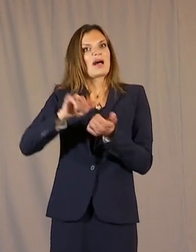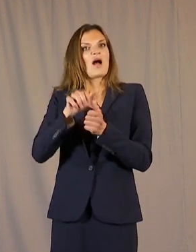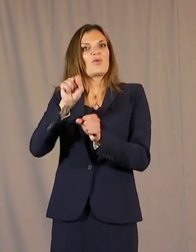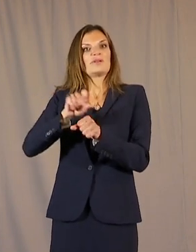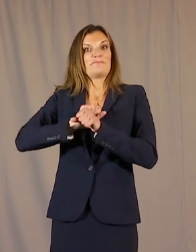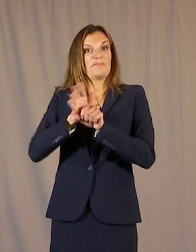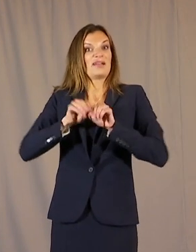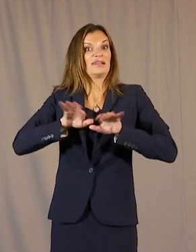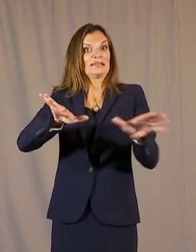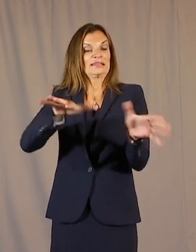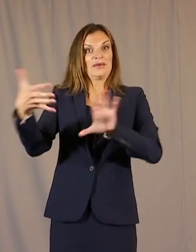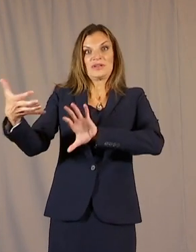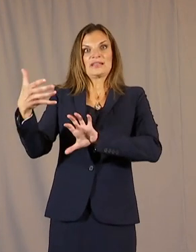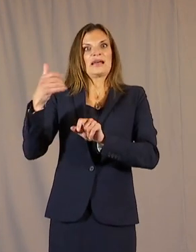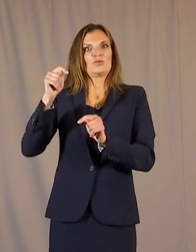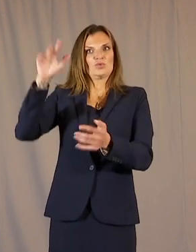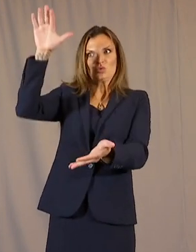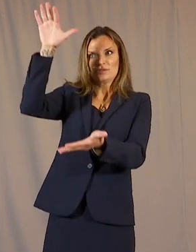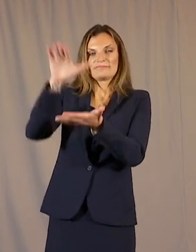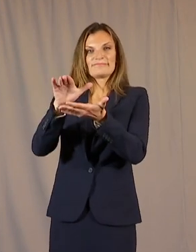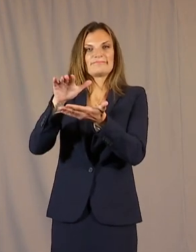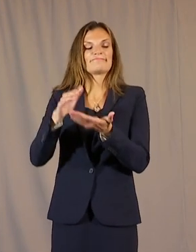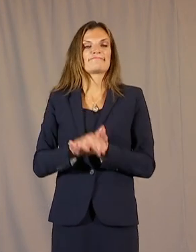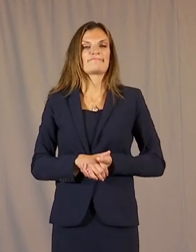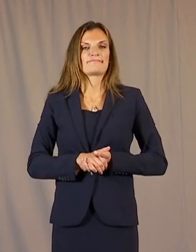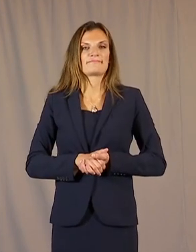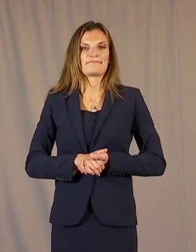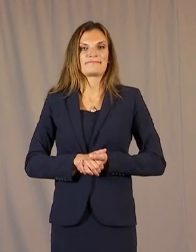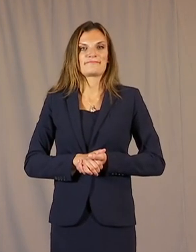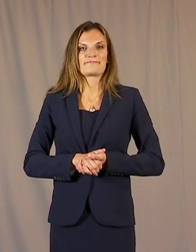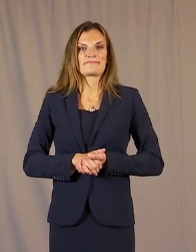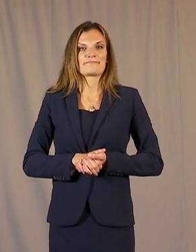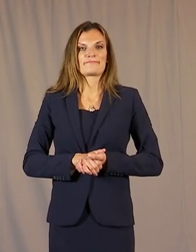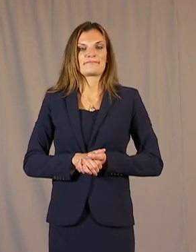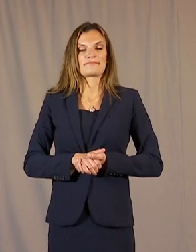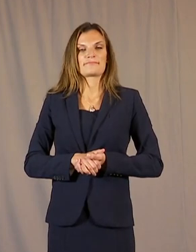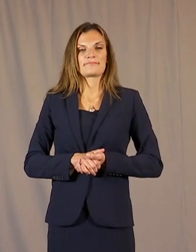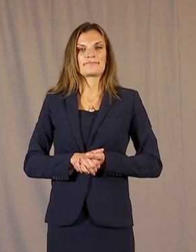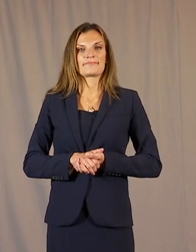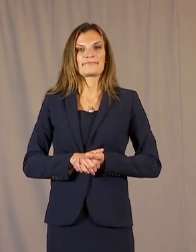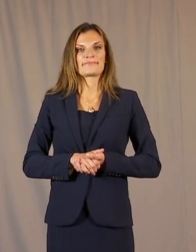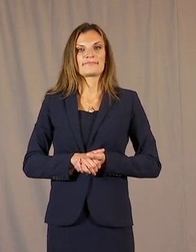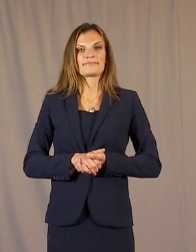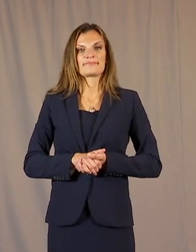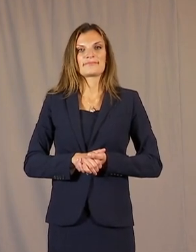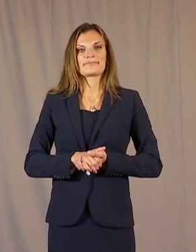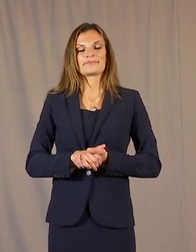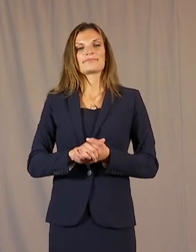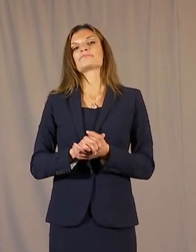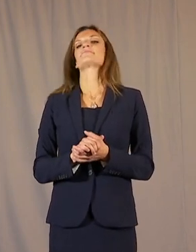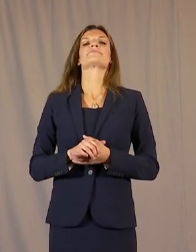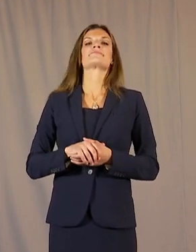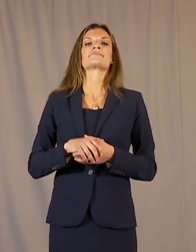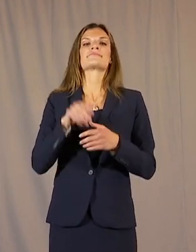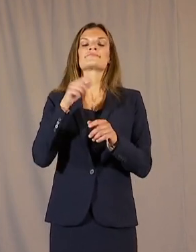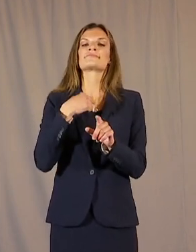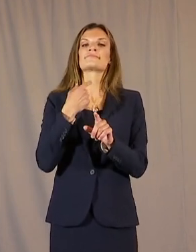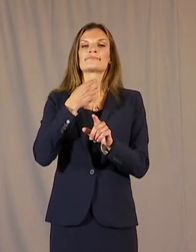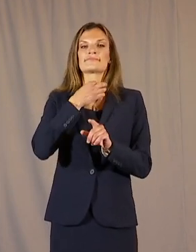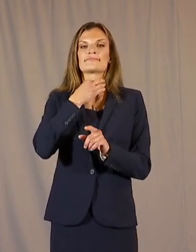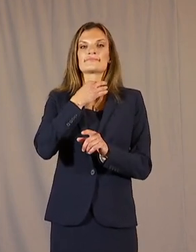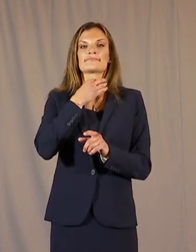so for that particular context, how did this level